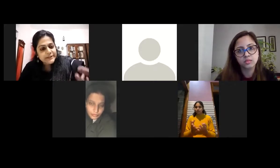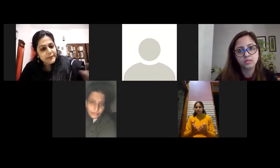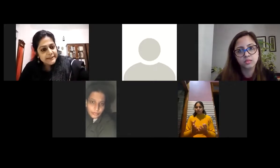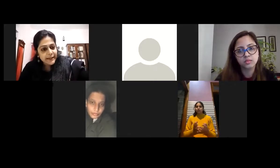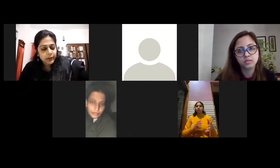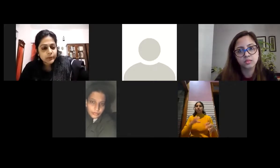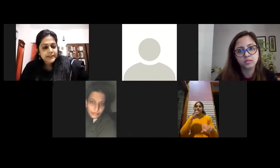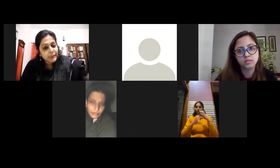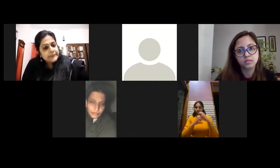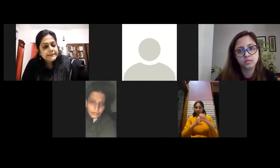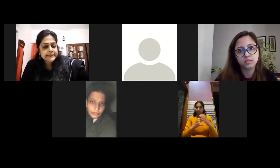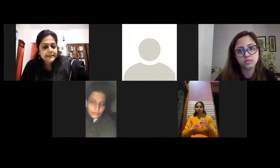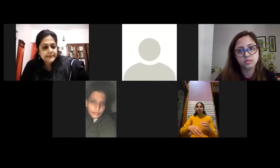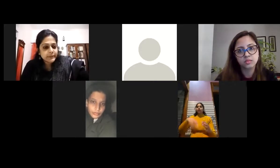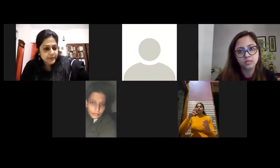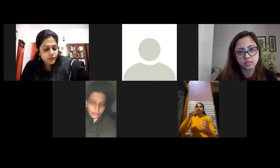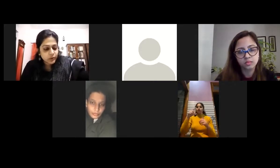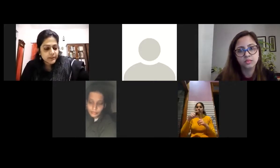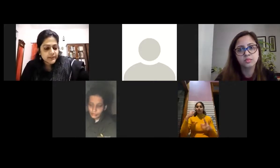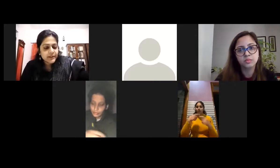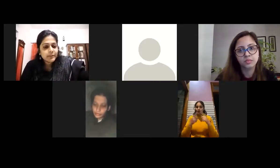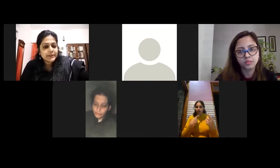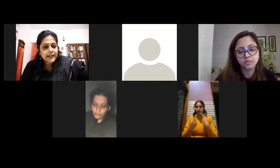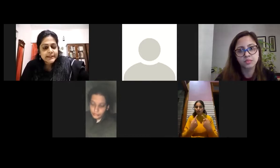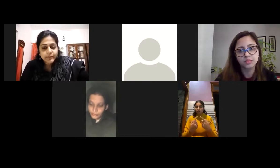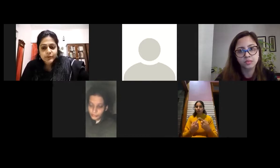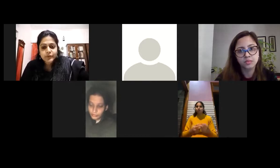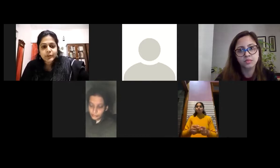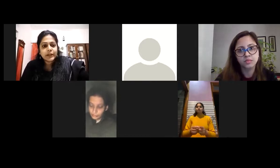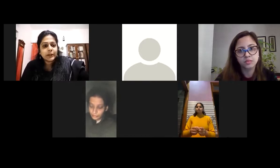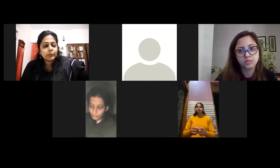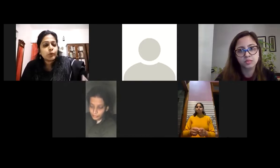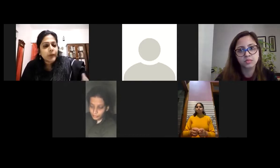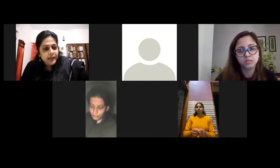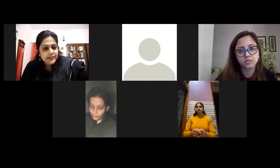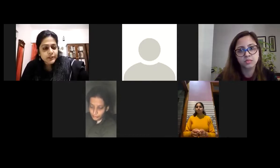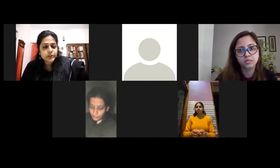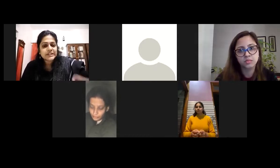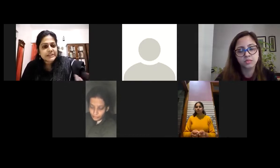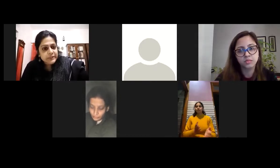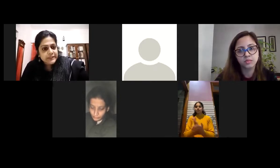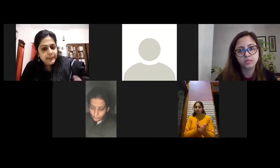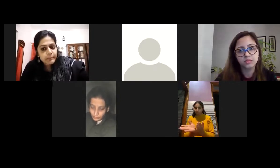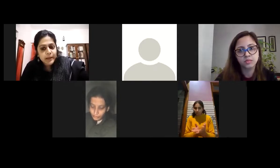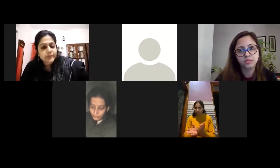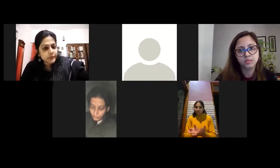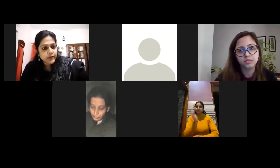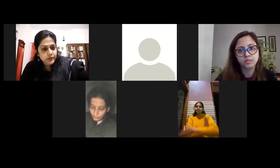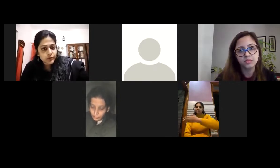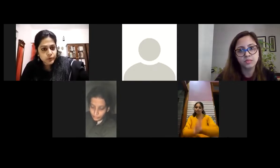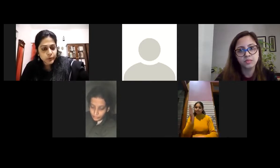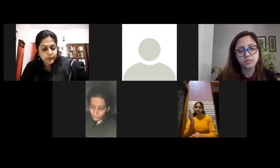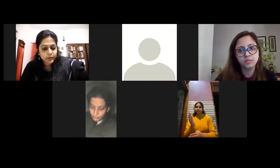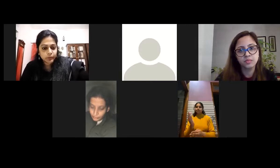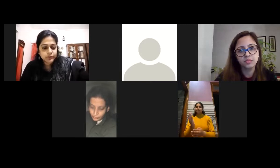conversations as well as dialogues amongst disability scholars, precisely because of the ways in which disability and impairment figures